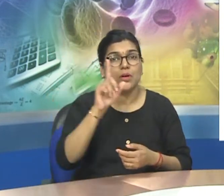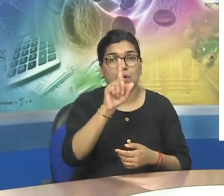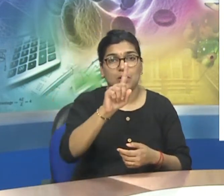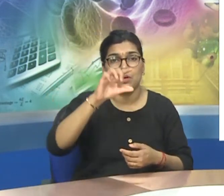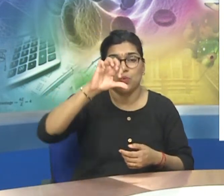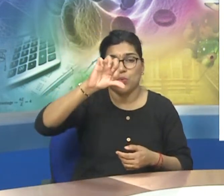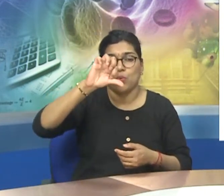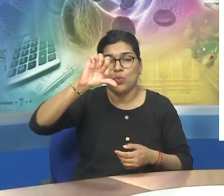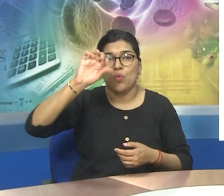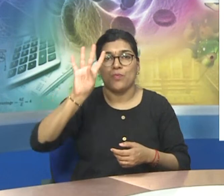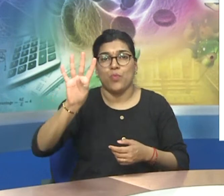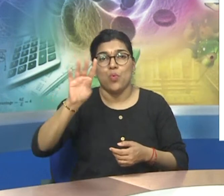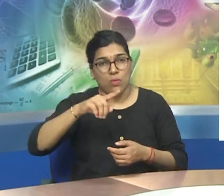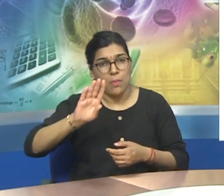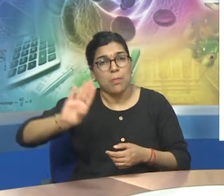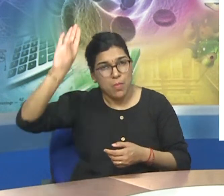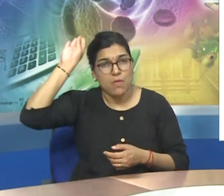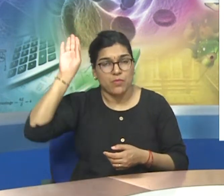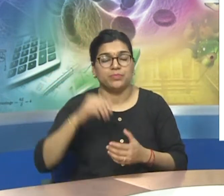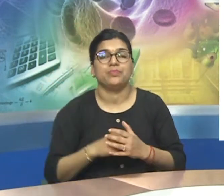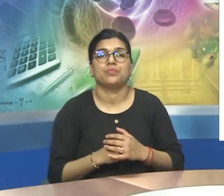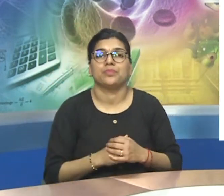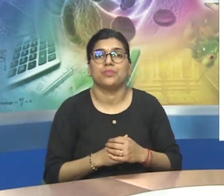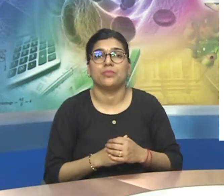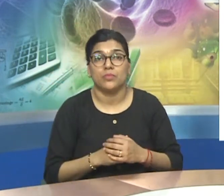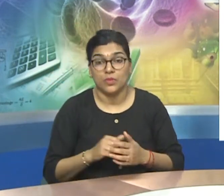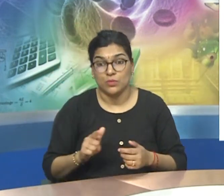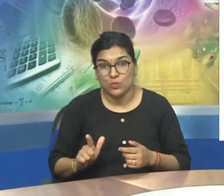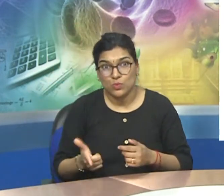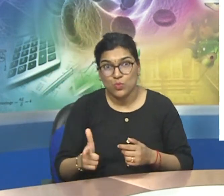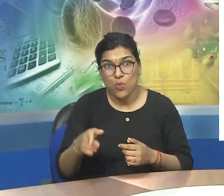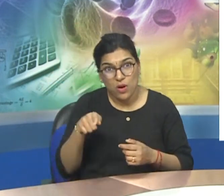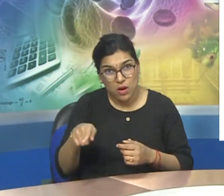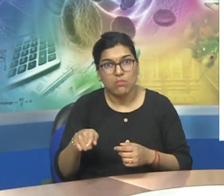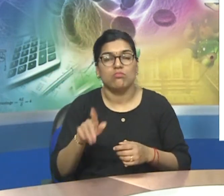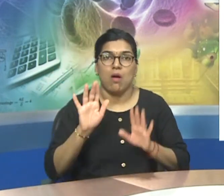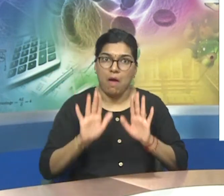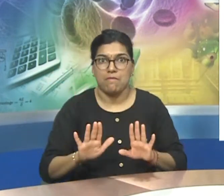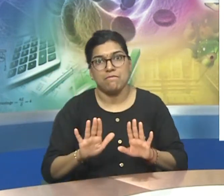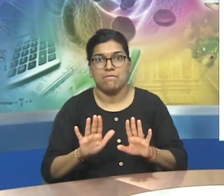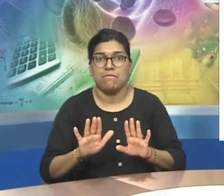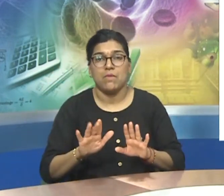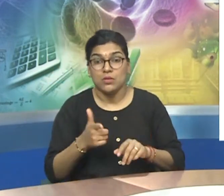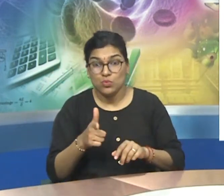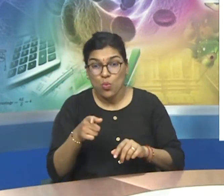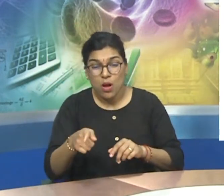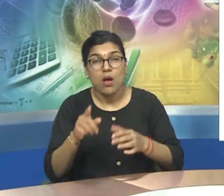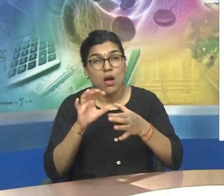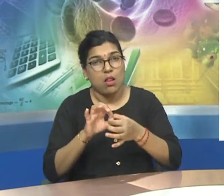In the year 1994, at a place Surat, which is in Gujarat,